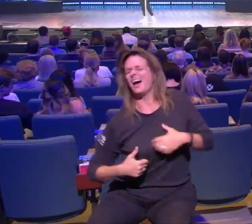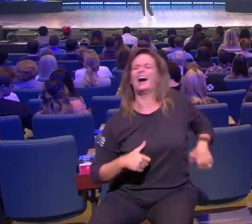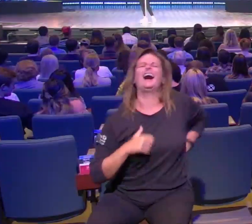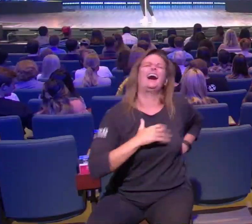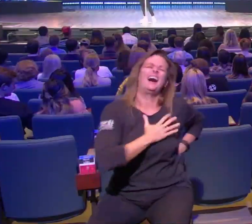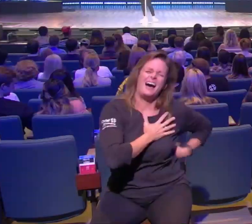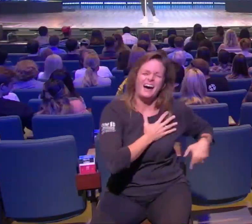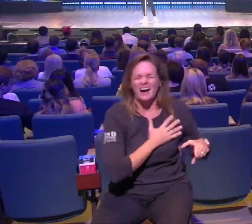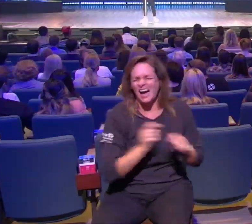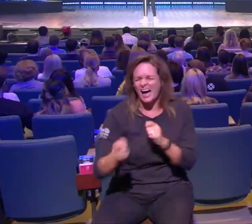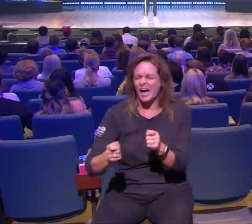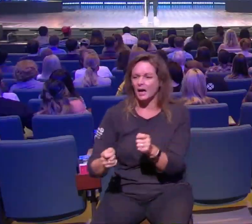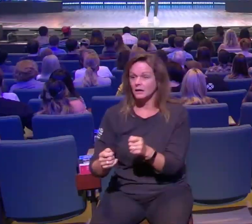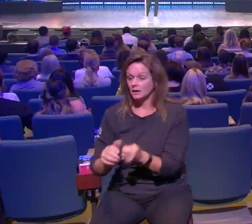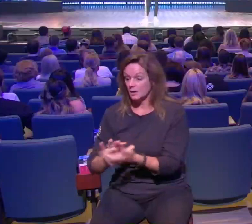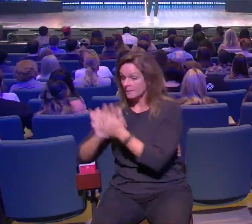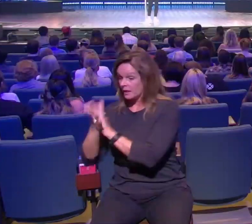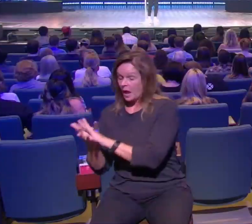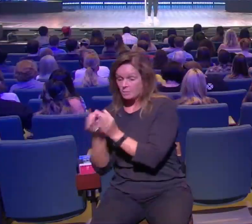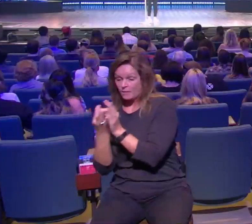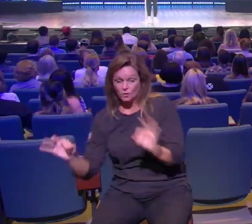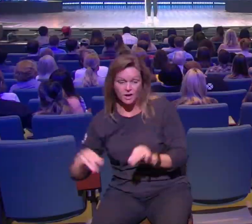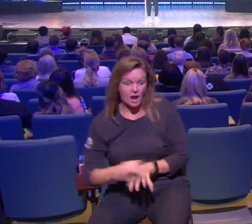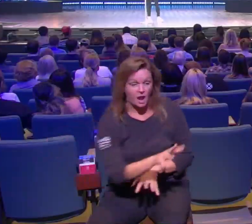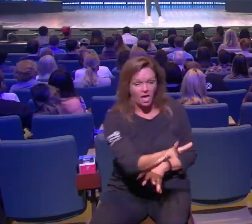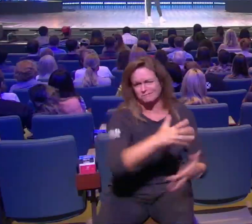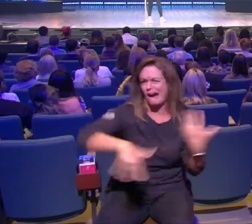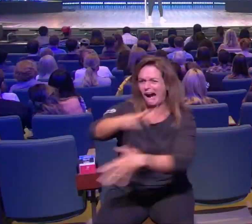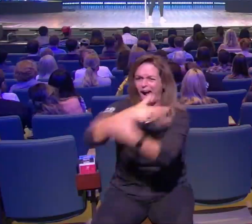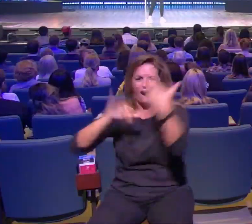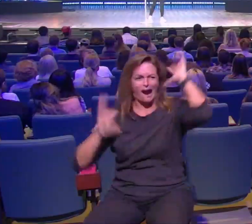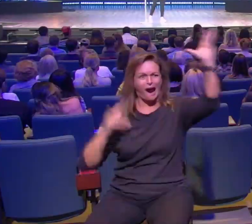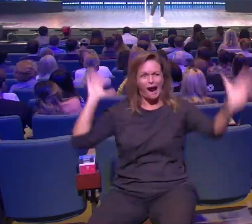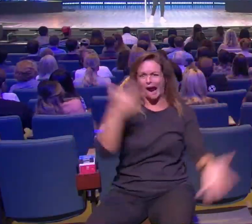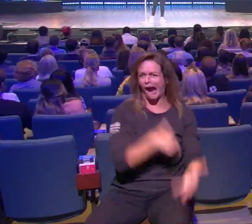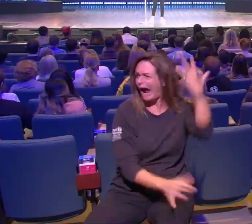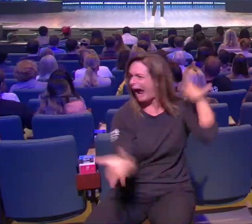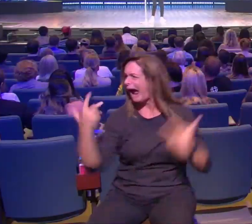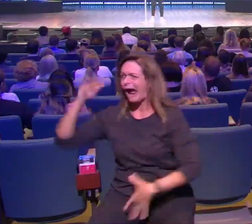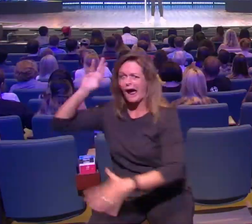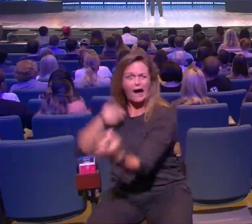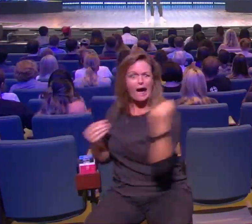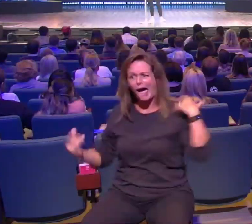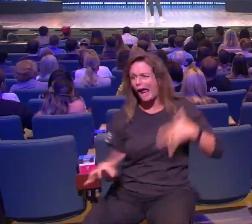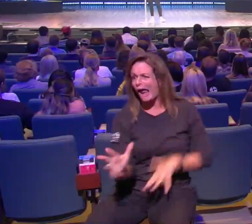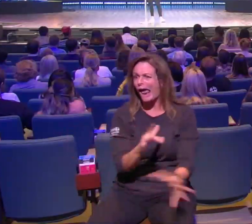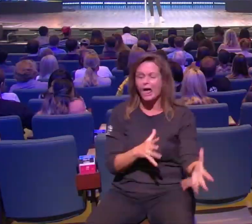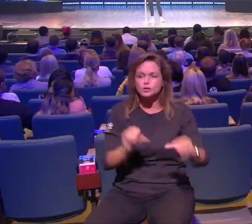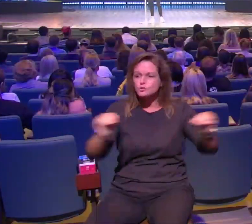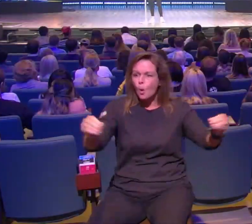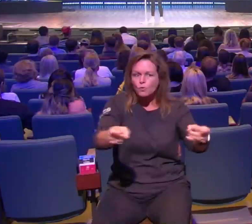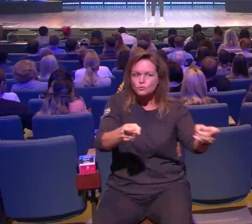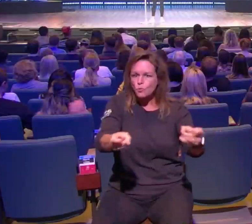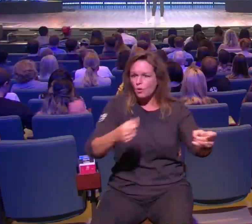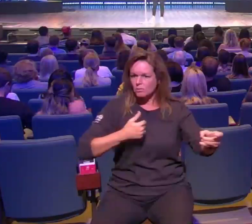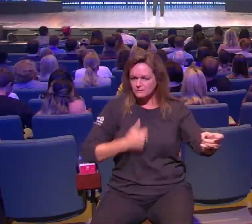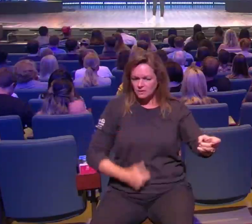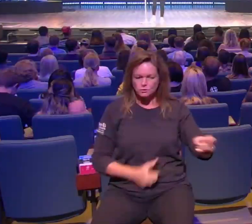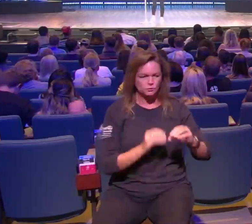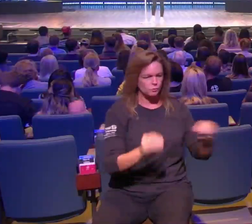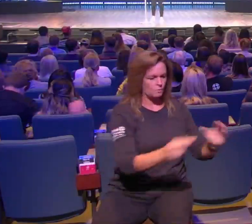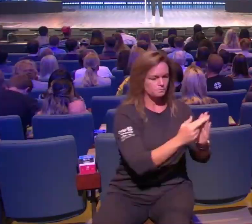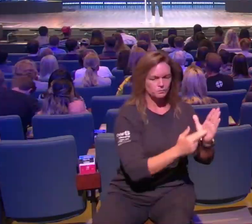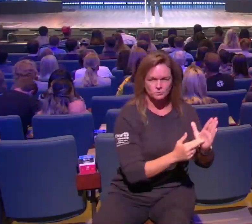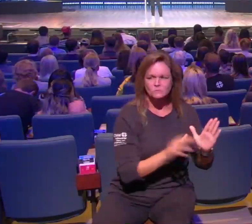free people. So God gave them guidelines, and he gave them the Ten Commandments to begin to do this. And so they began what should have been a